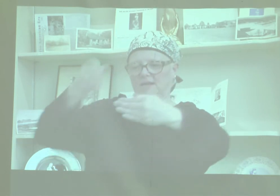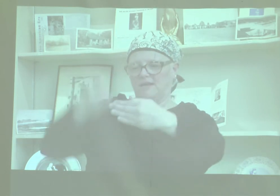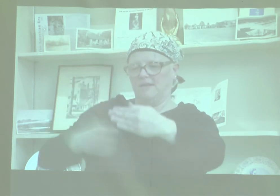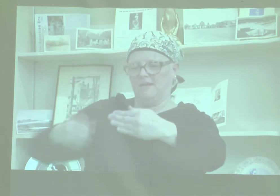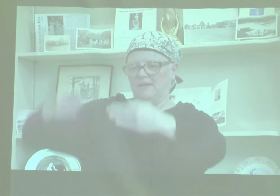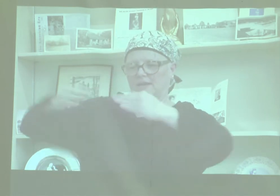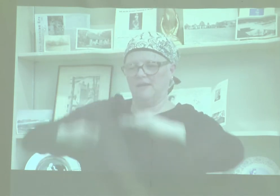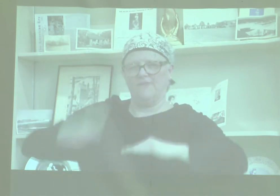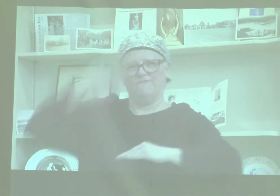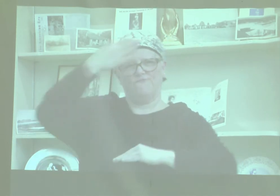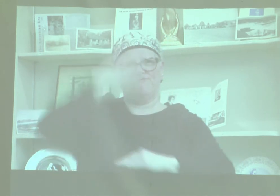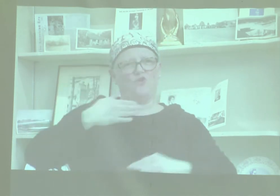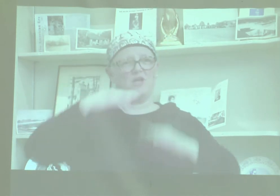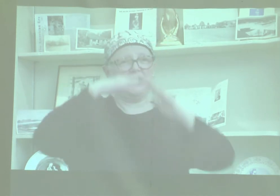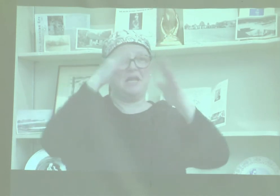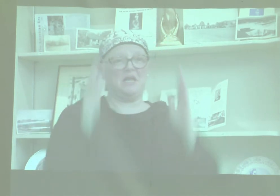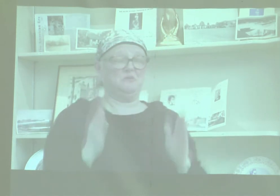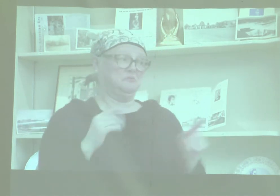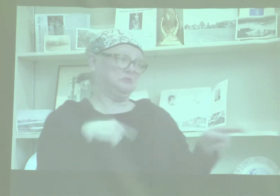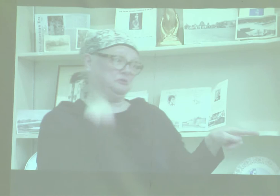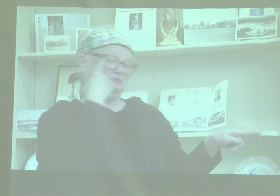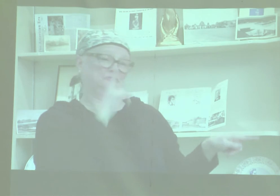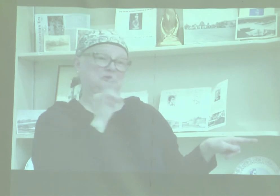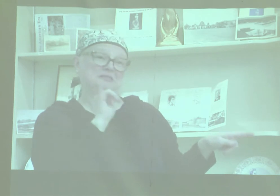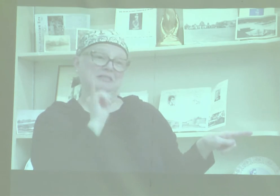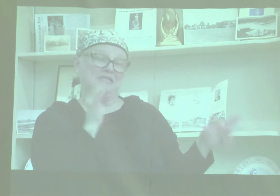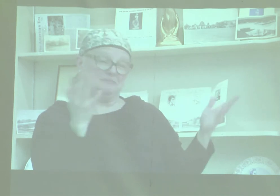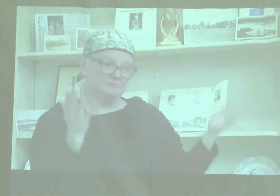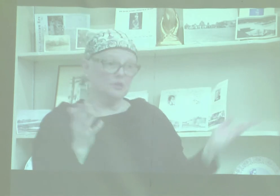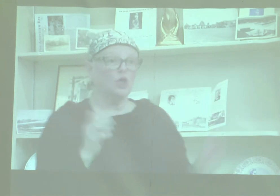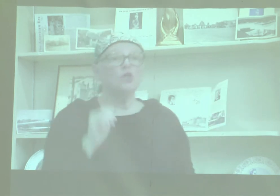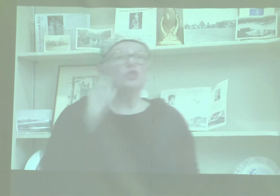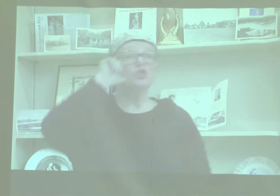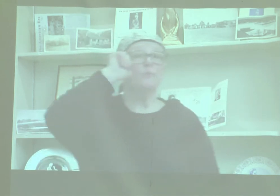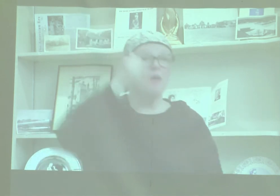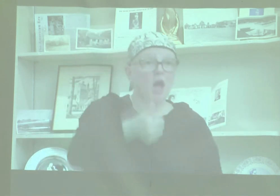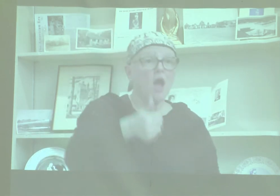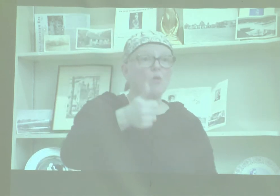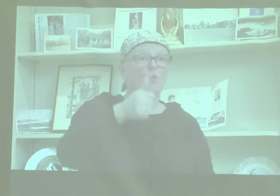glass milk bottles in to keep them fresh until you would retrieve them. It looks pretty much like that.